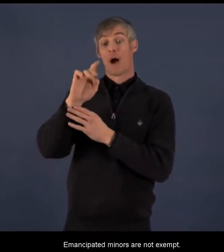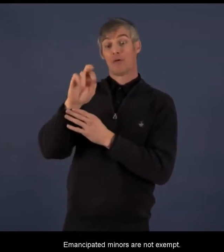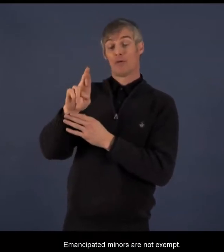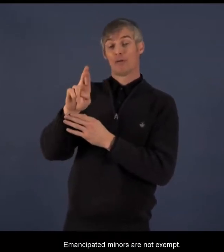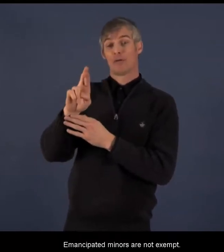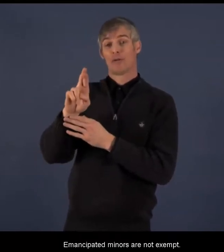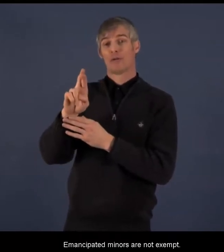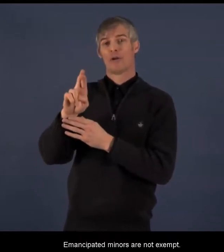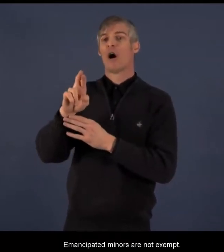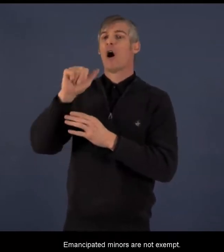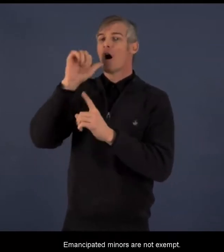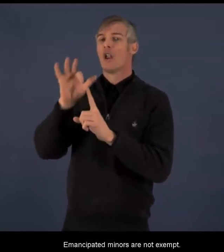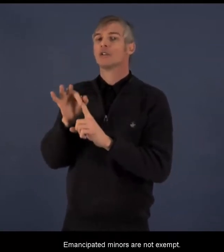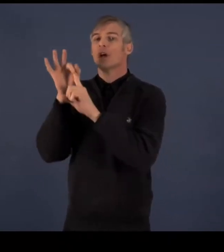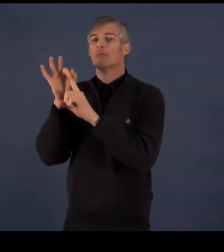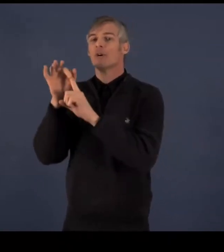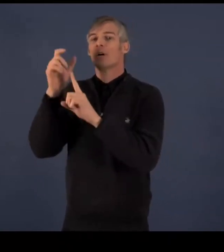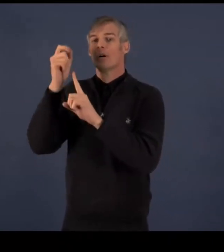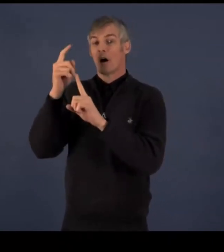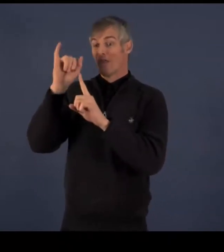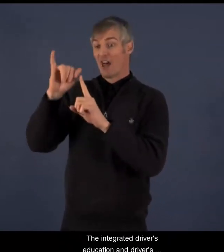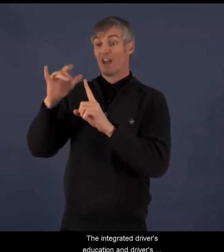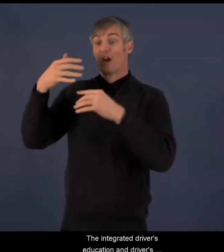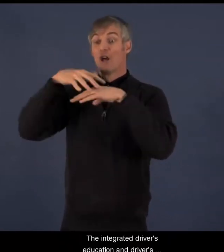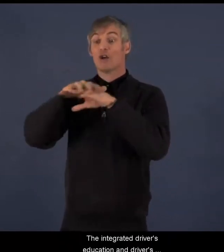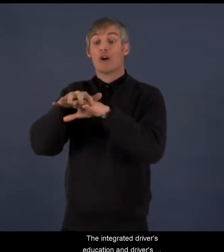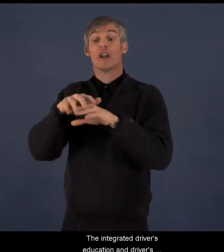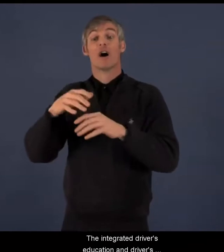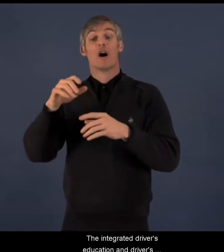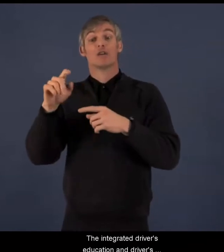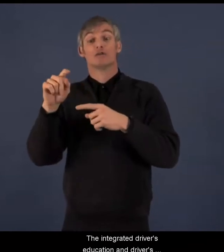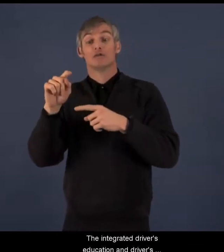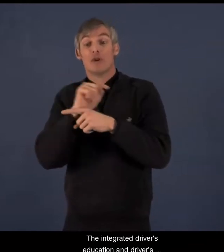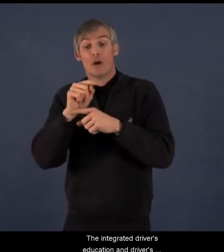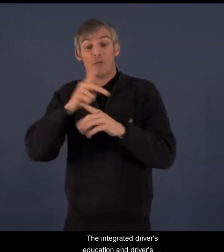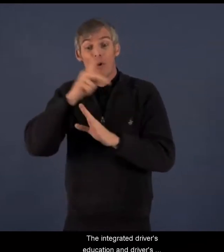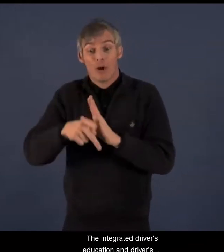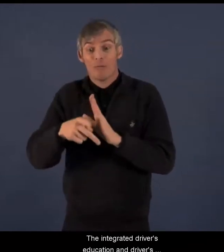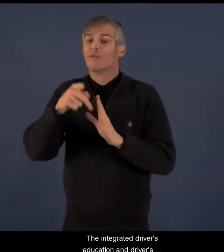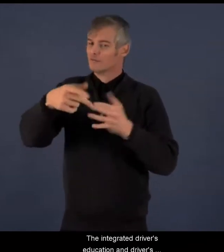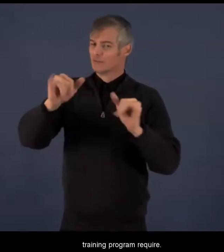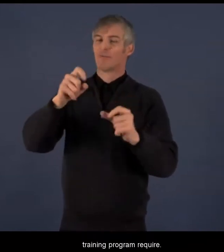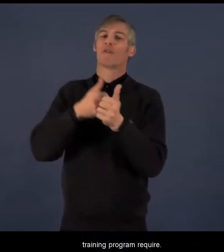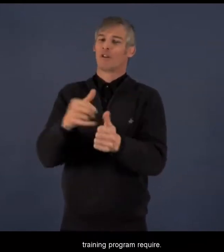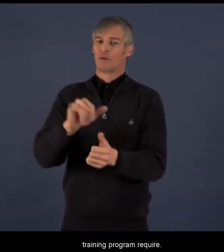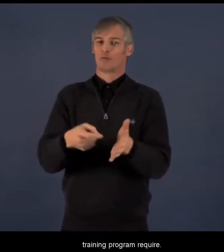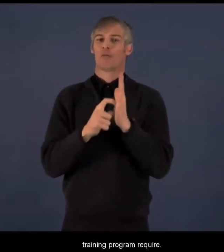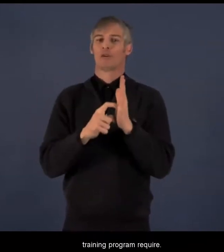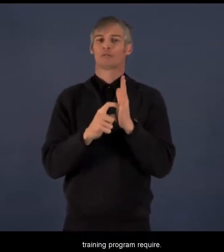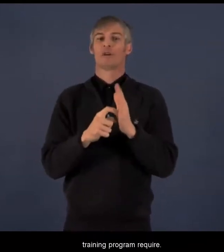minors are not exempt from the integrated driver's education and driver's training program